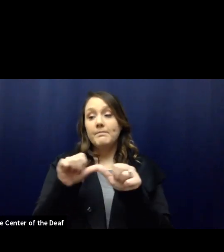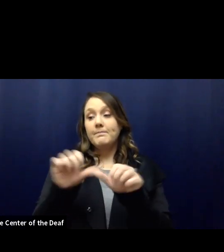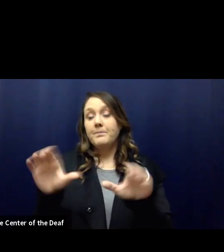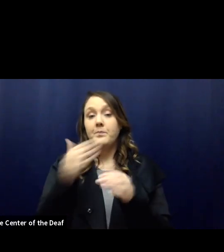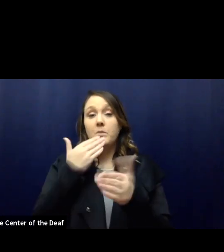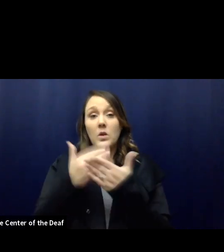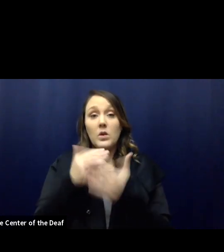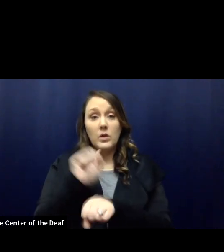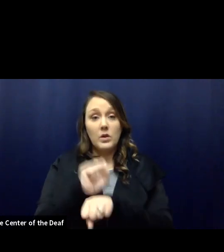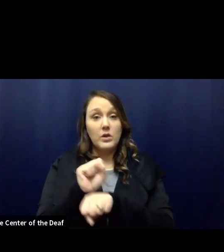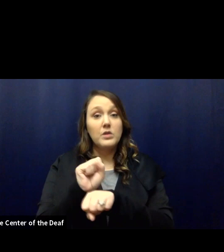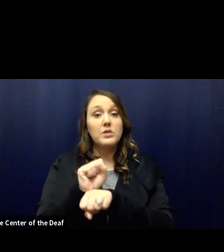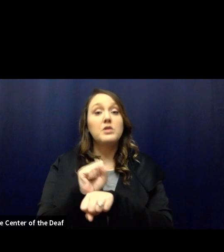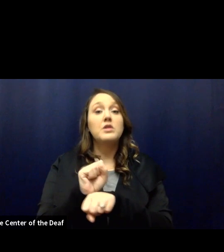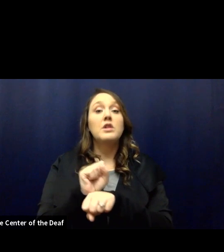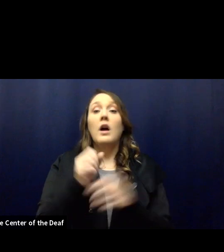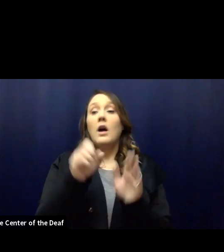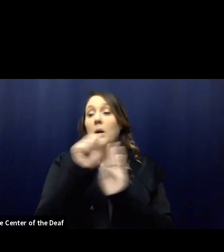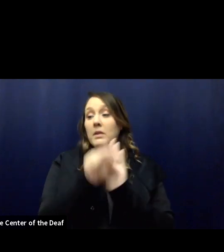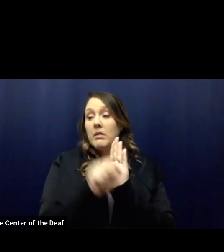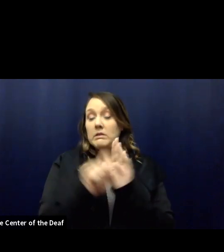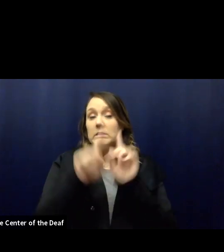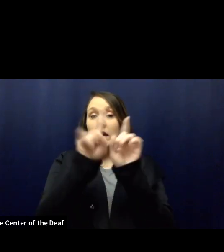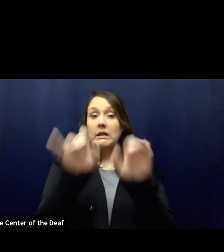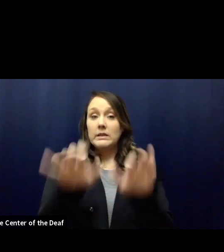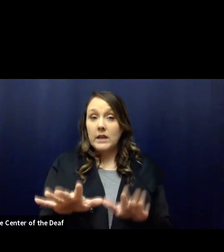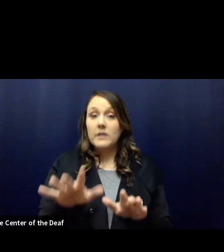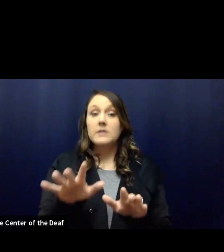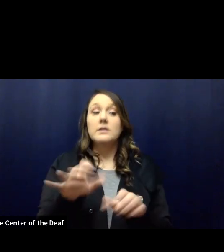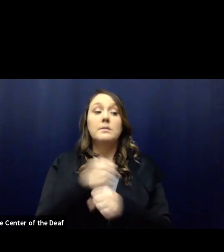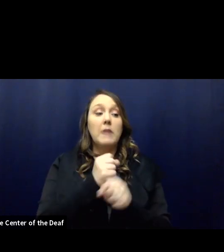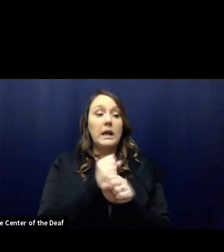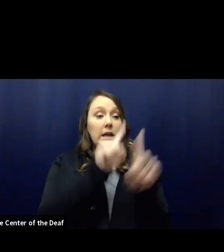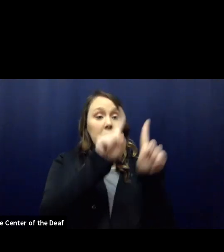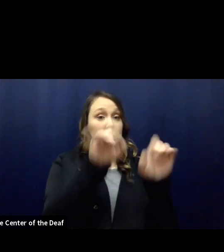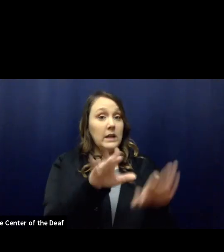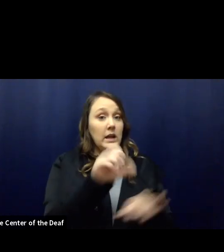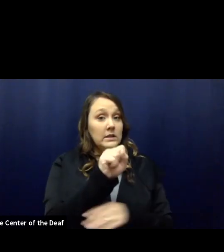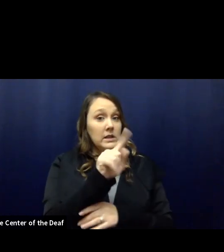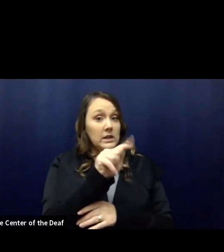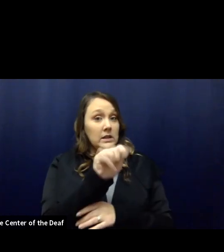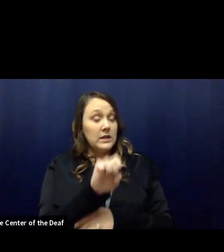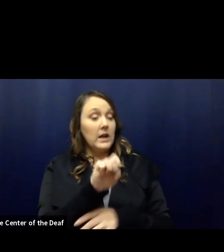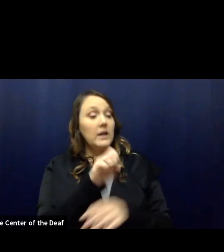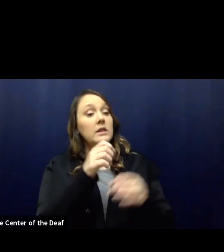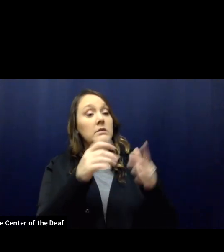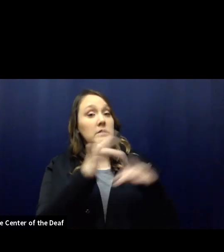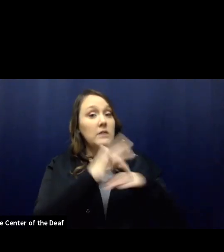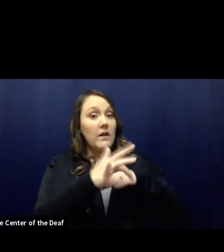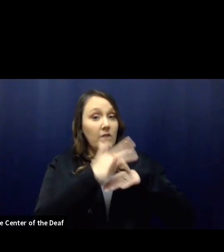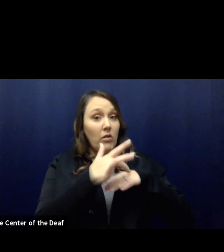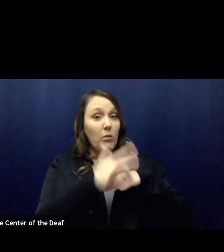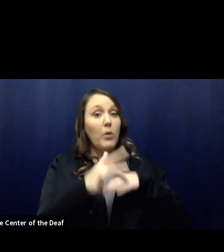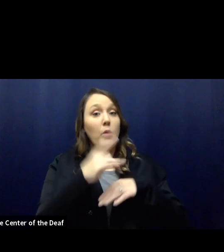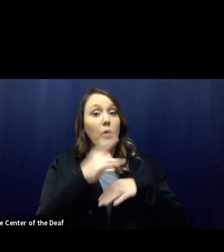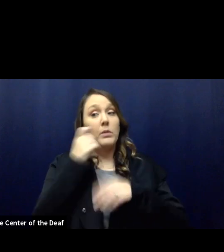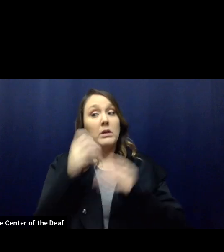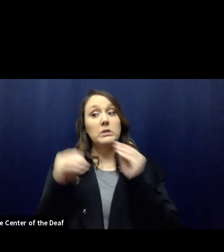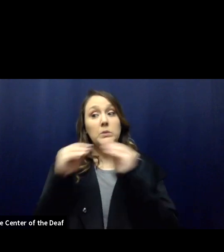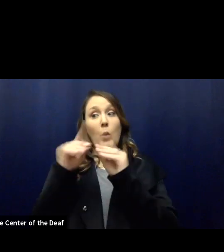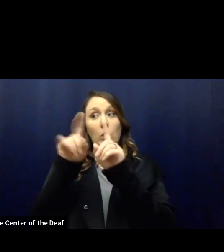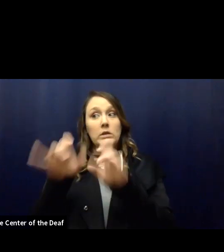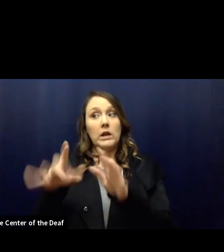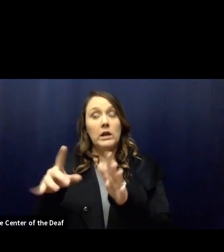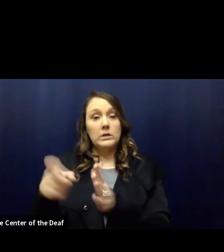mentioned, statewide in testing and making testing sites available, especially as demand for testing increases.